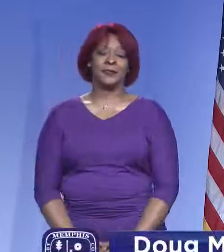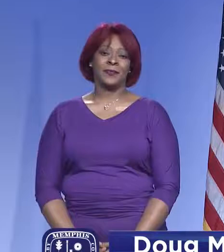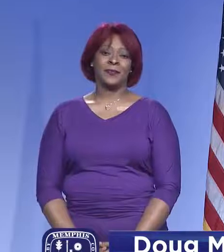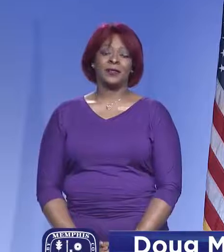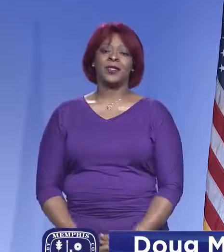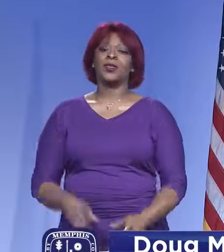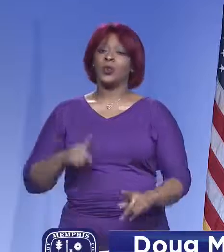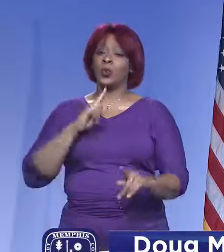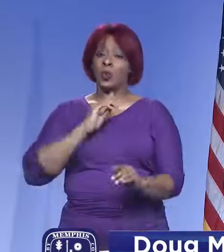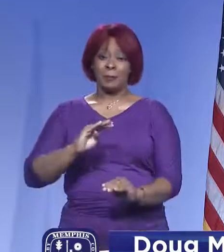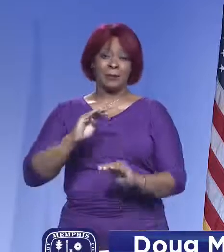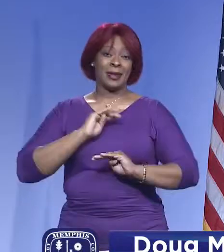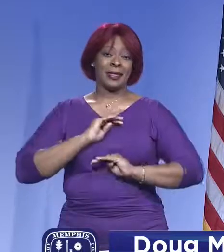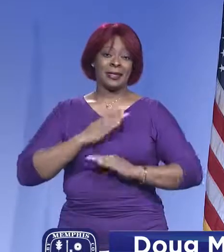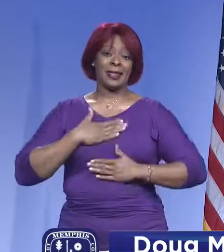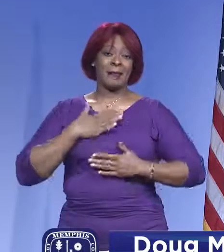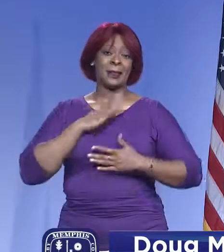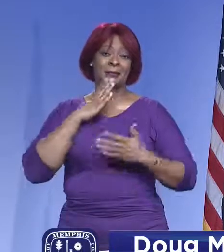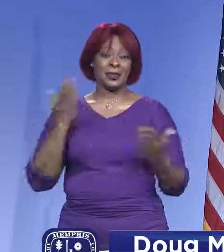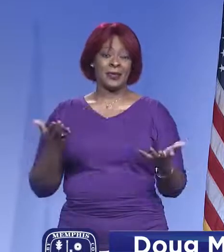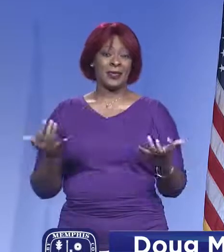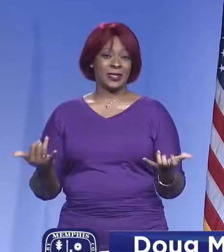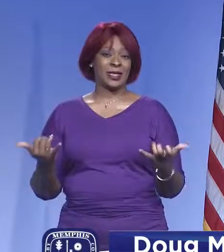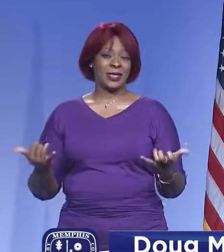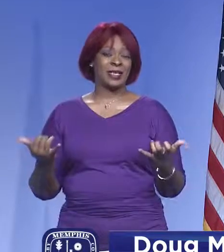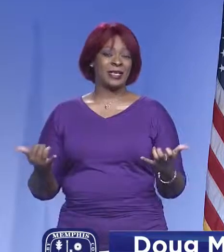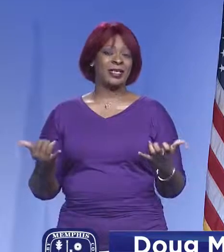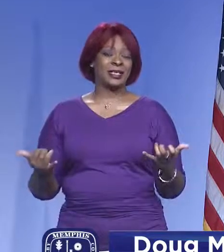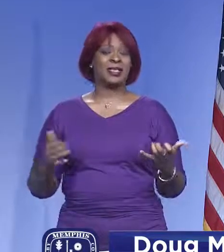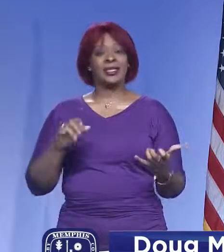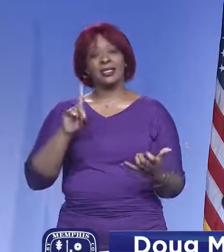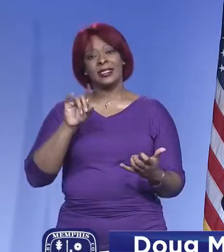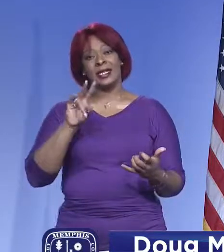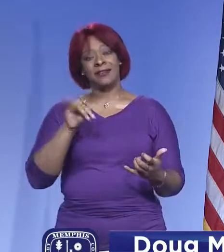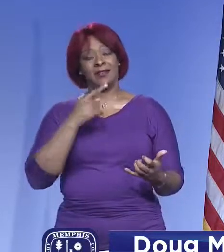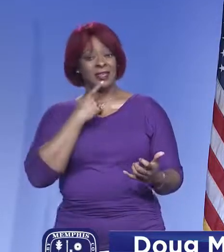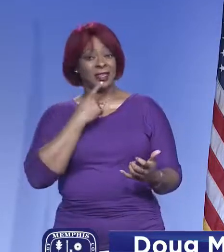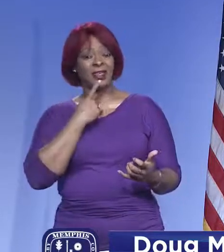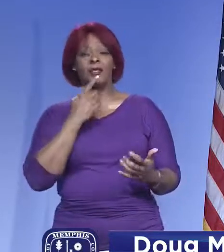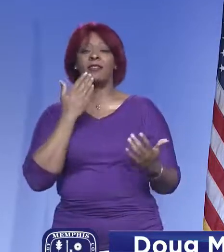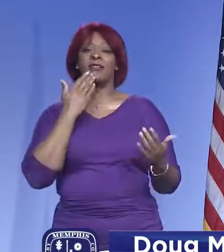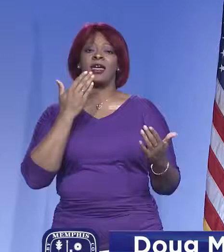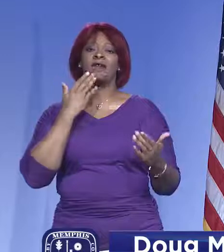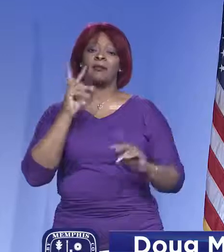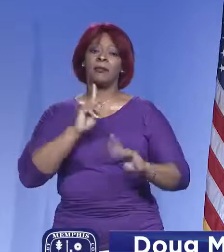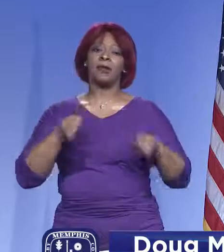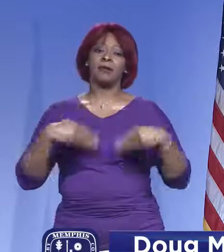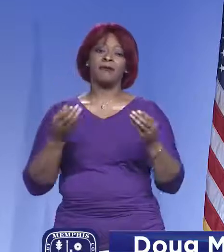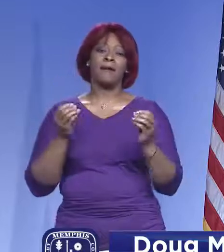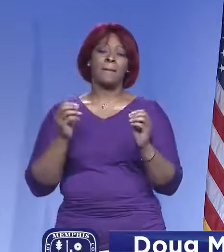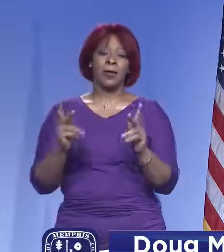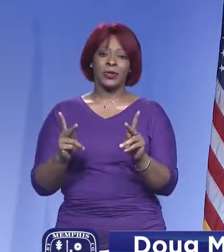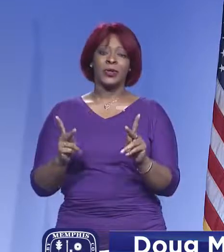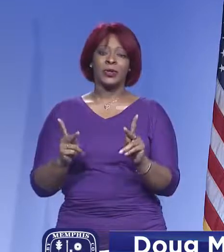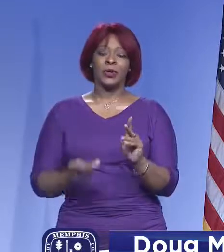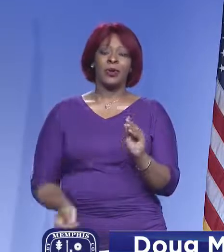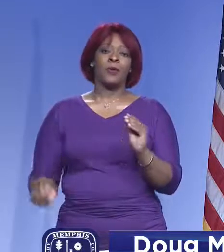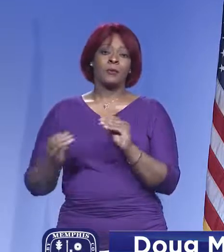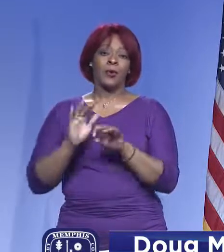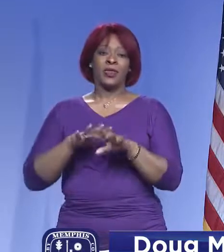Very pleased to be here today. And as David said, we're thankful for so many people who've given us the opportunity to give more